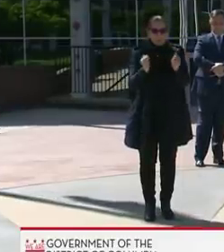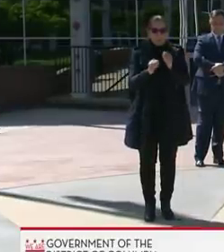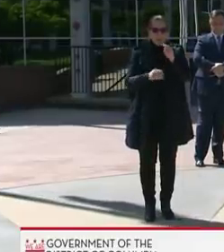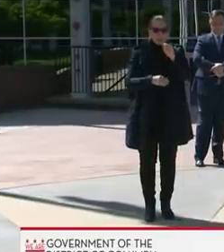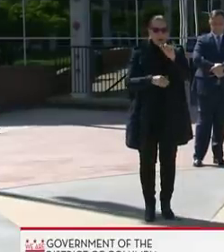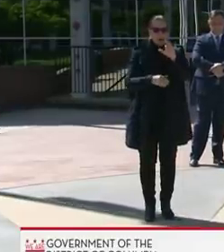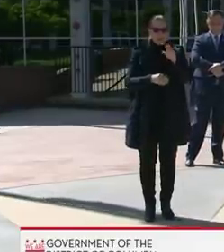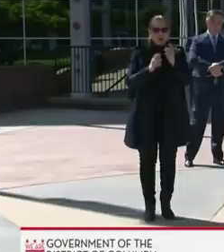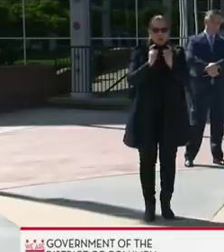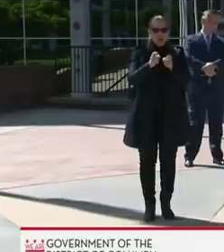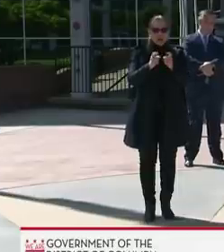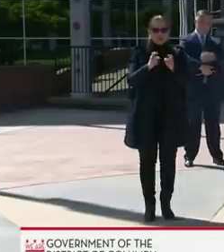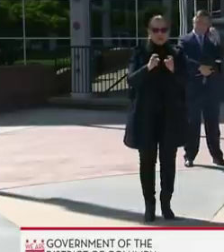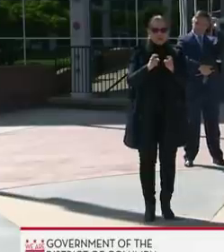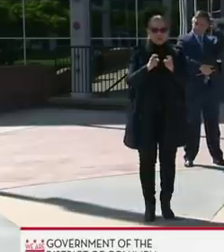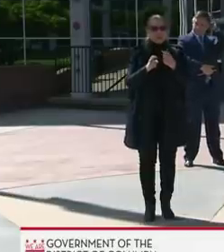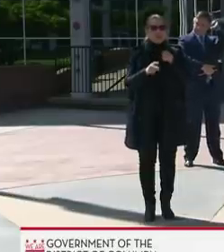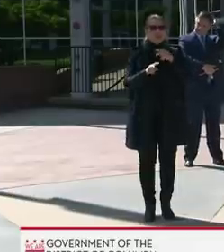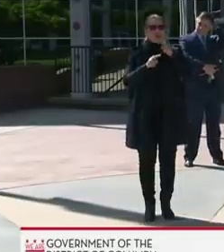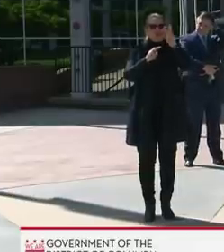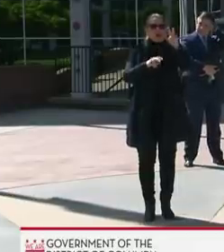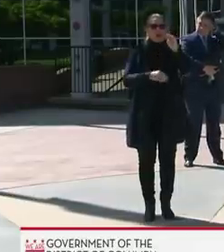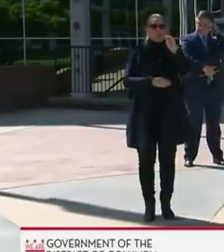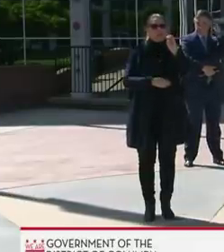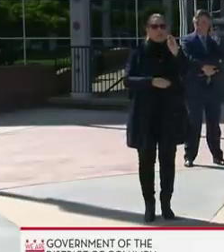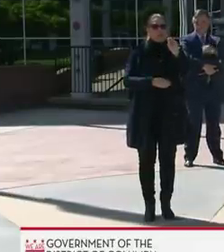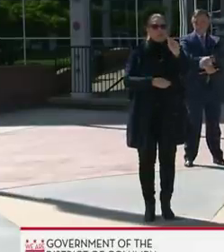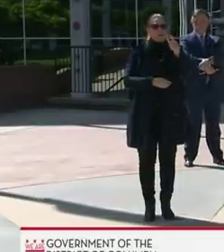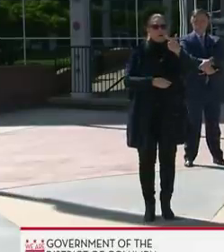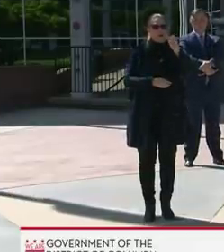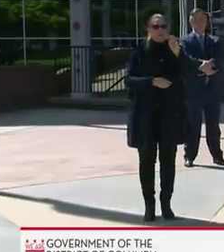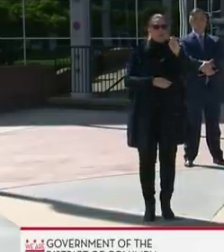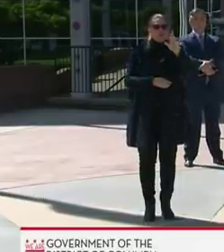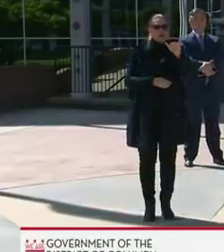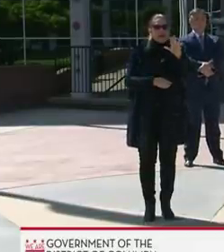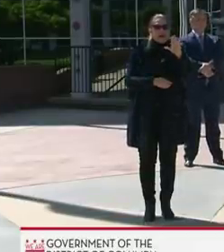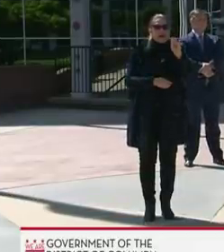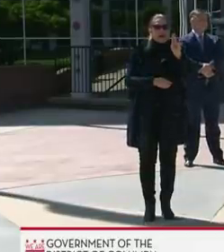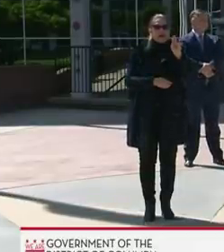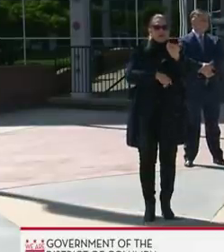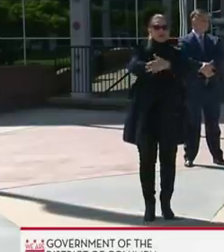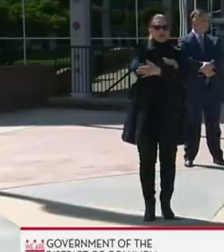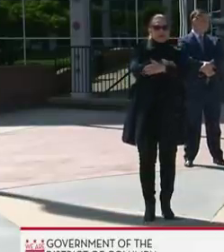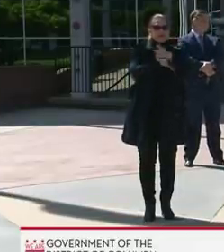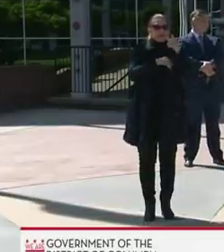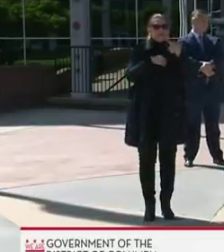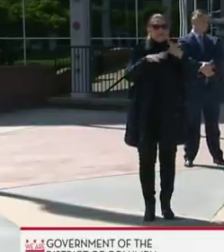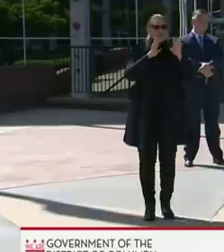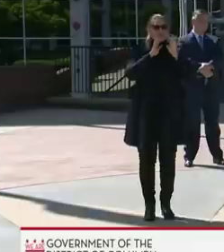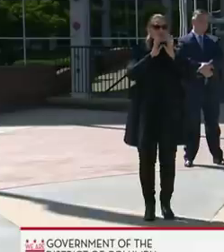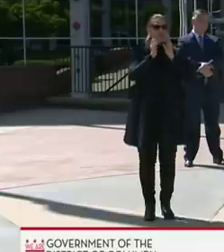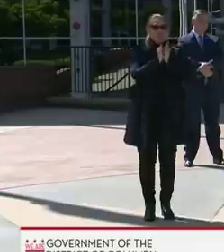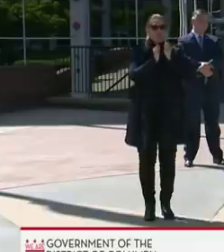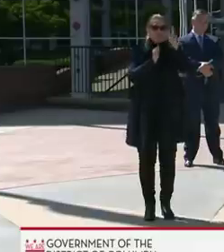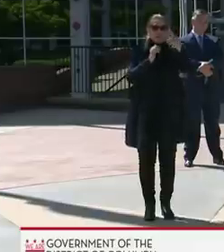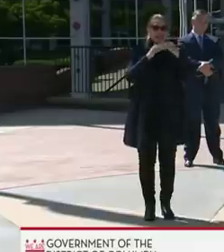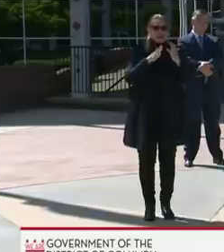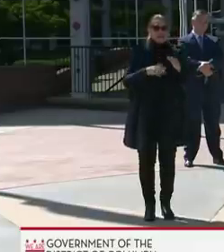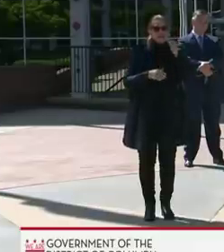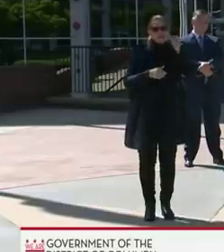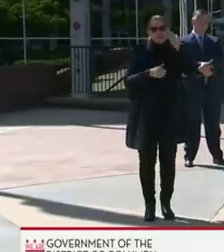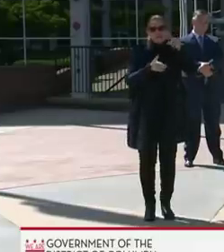conversation with a labor leader yesterday who said that they were doing some research and looking at what some jurisdictions in California